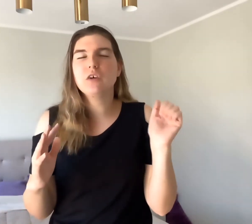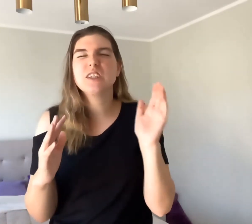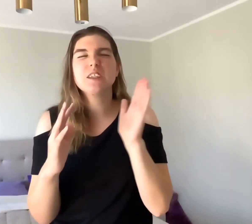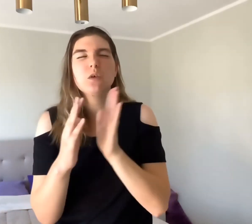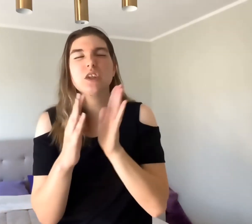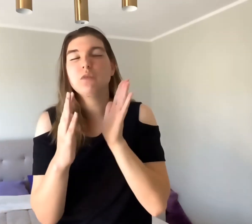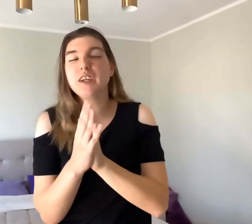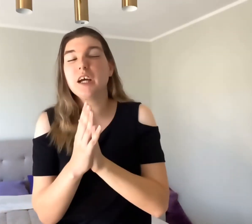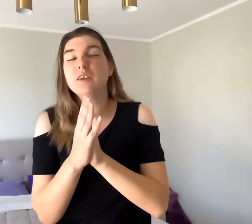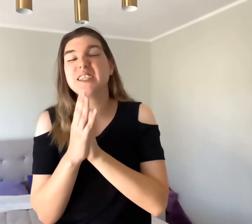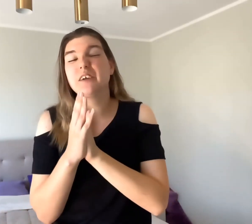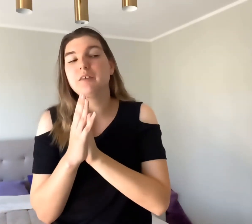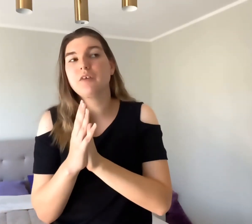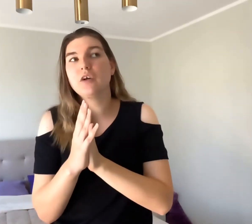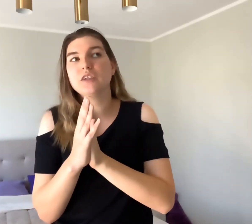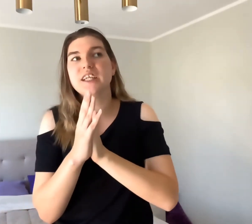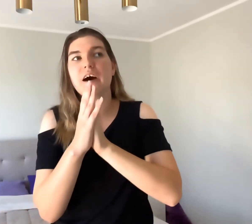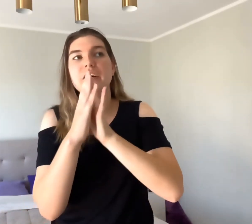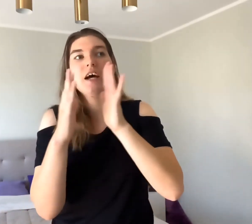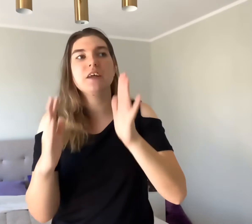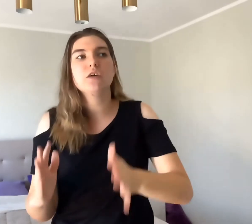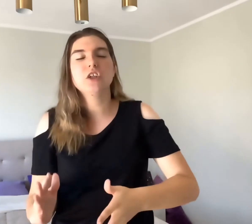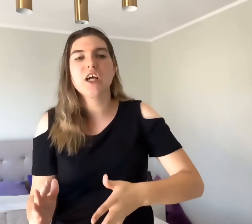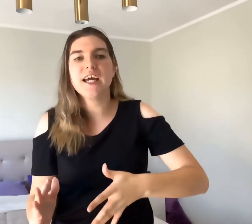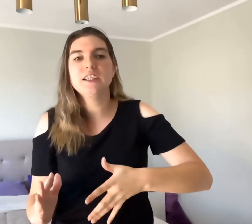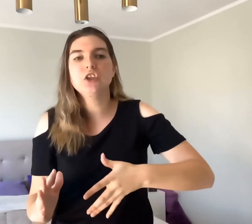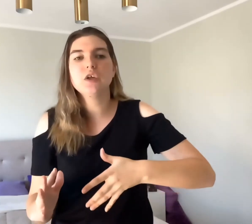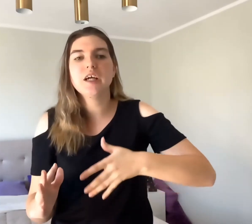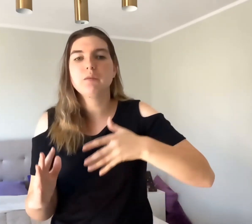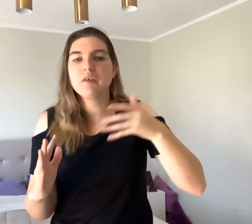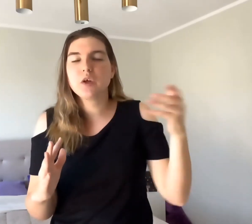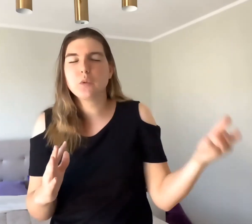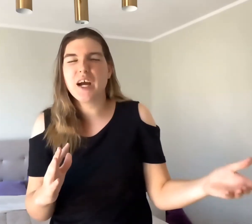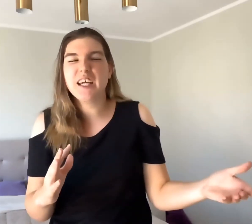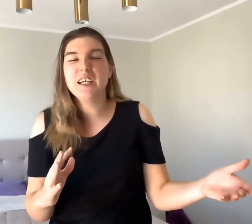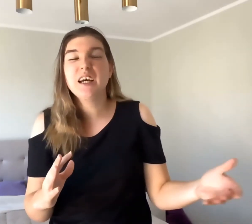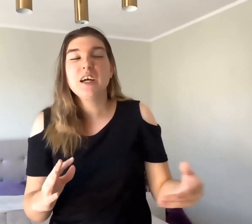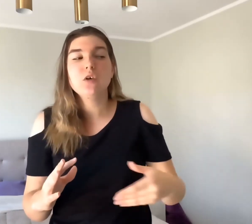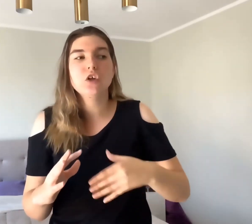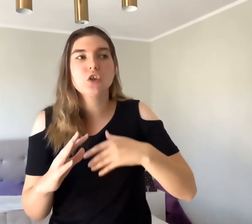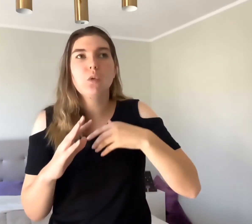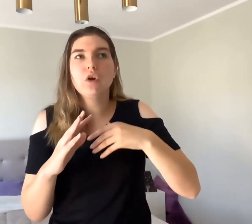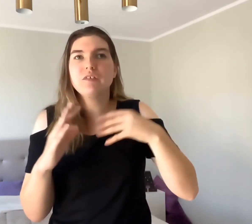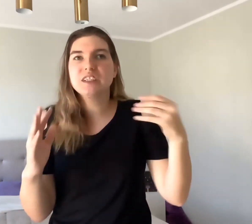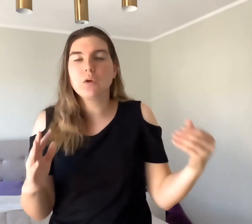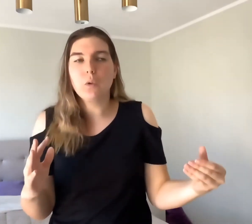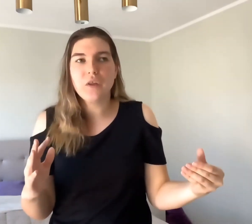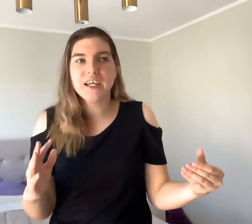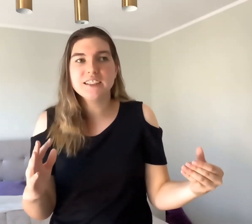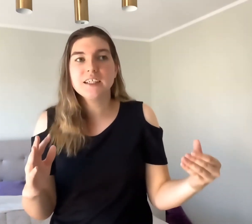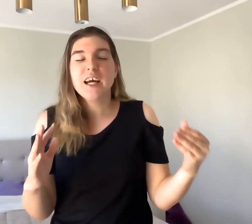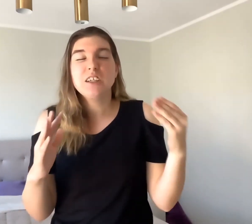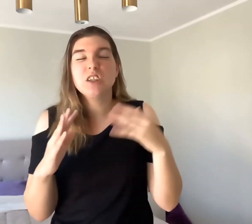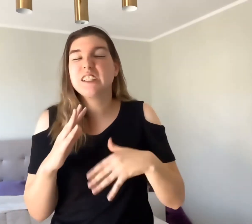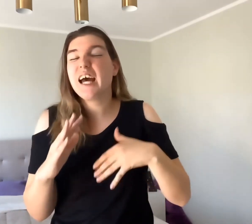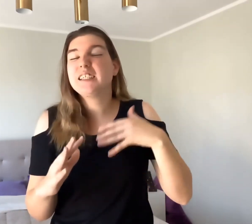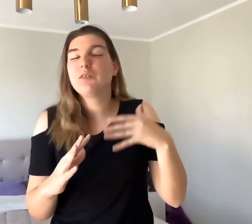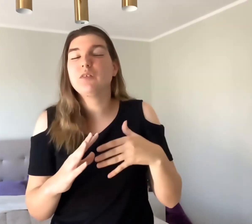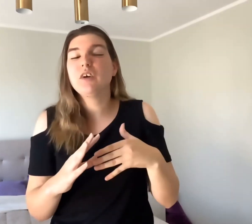it's also videos that are in photos now that you can change, you can get rid of the grain, you can do all of these cool things, just add different filters